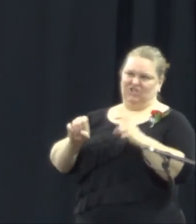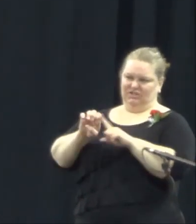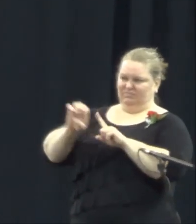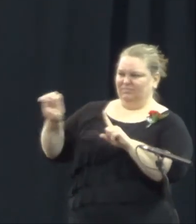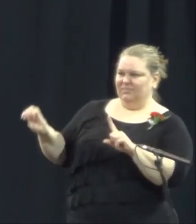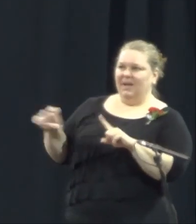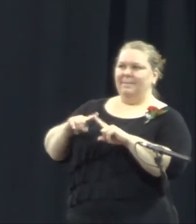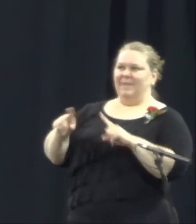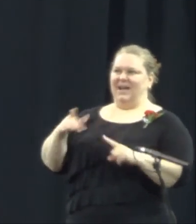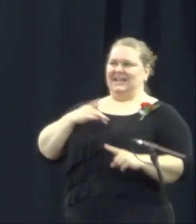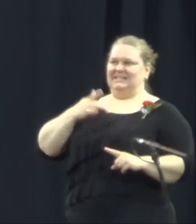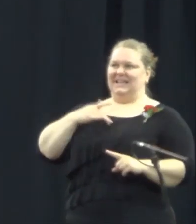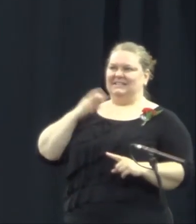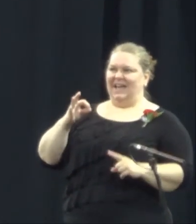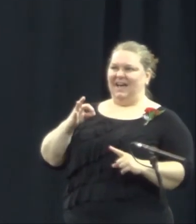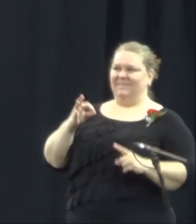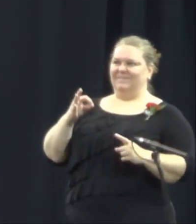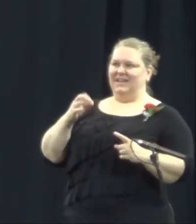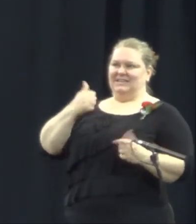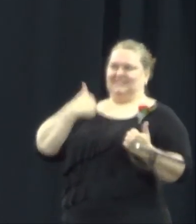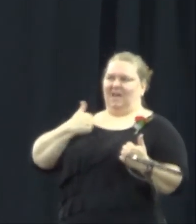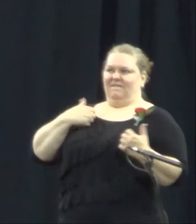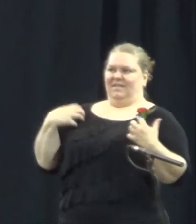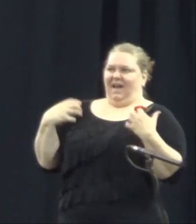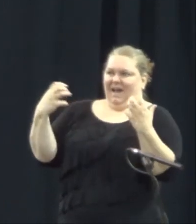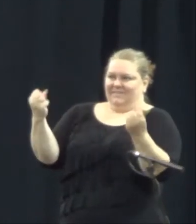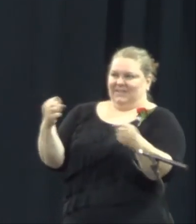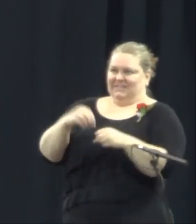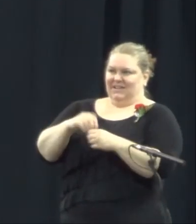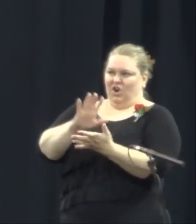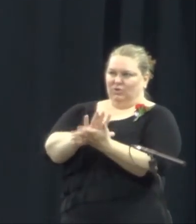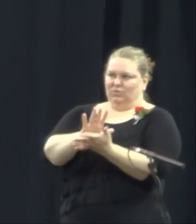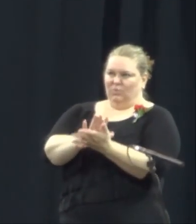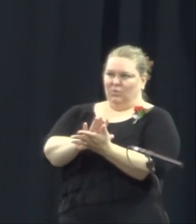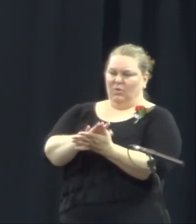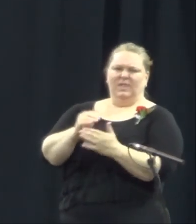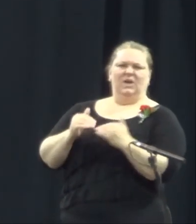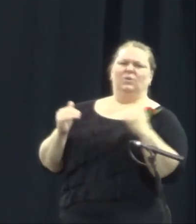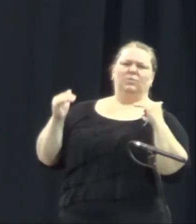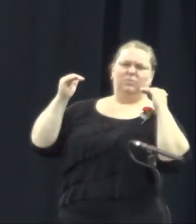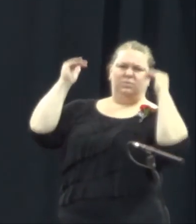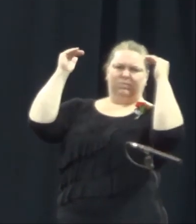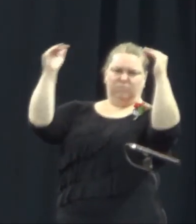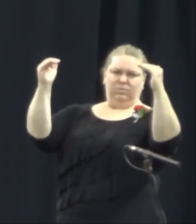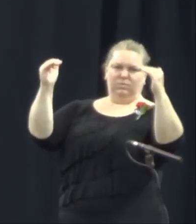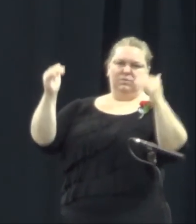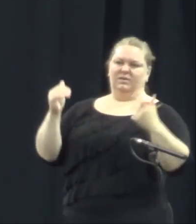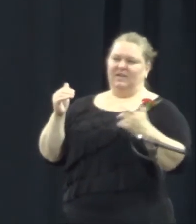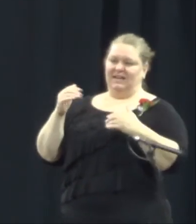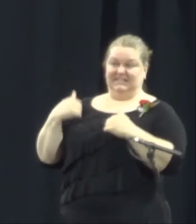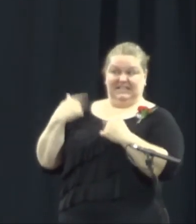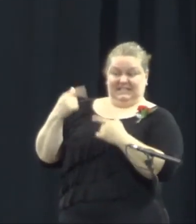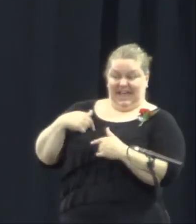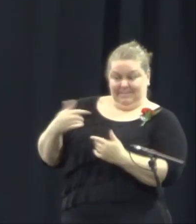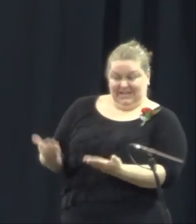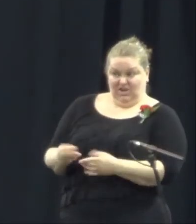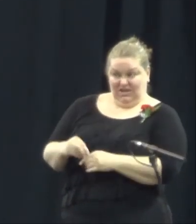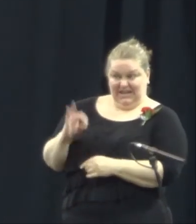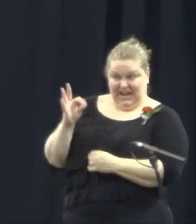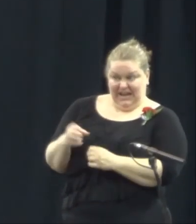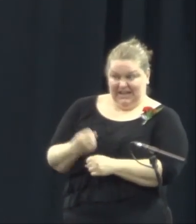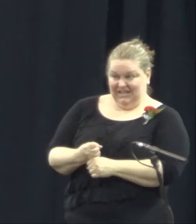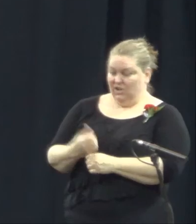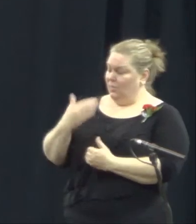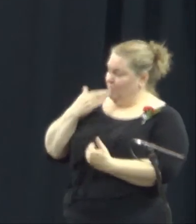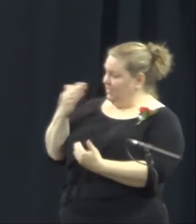now of collective self-confidence at our school that has never been higher, at least in the 9 years that I have been at City High School. And we